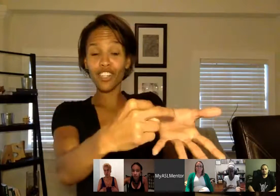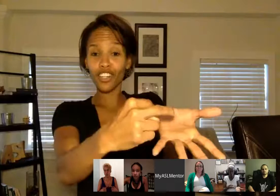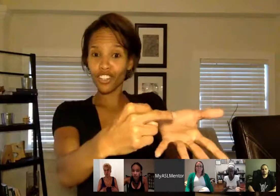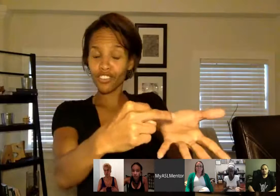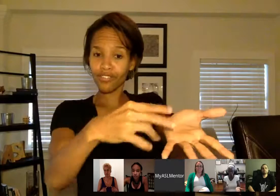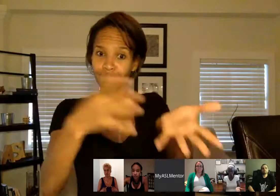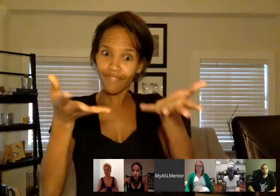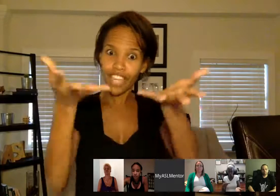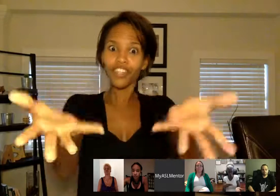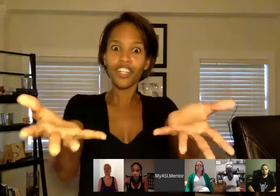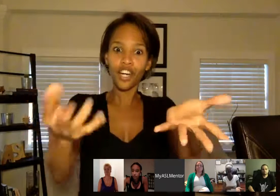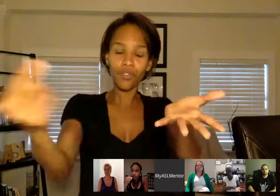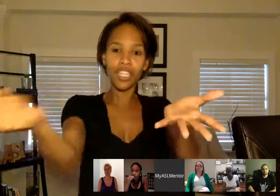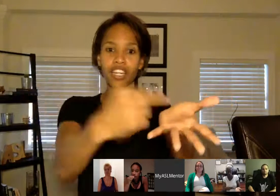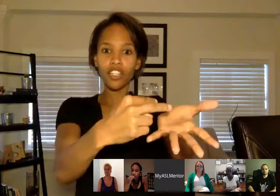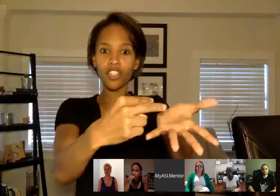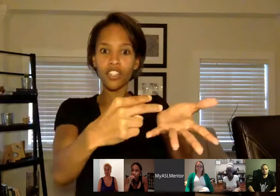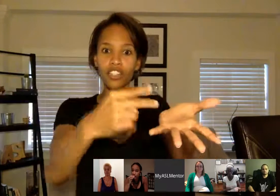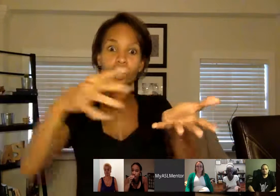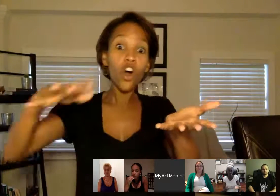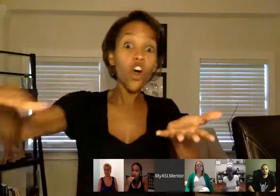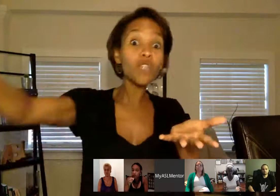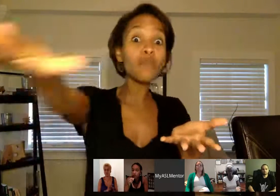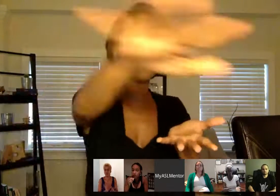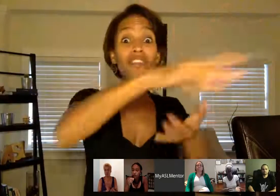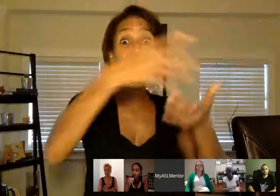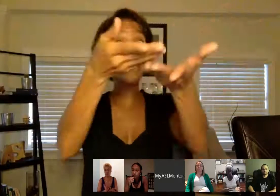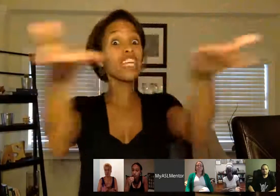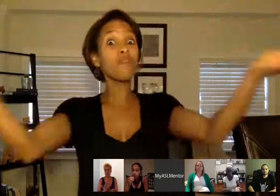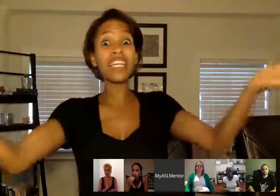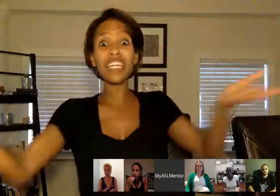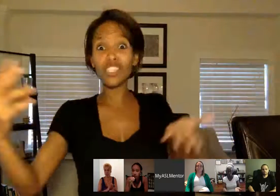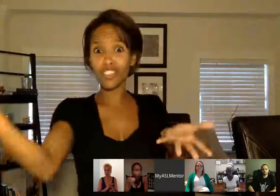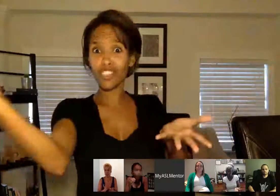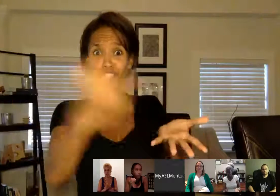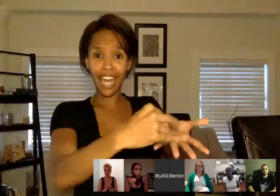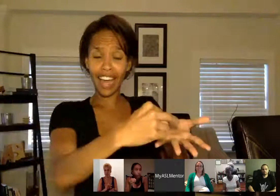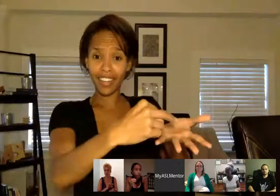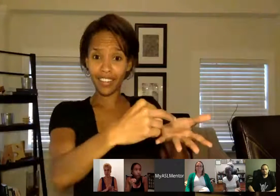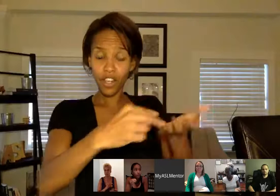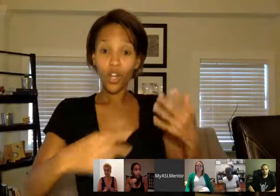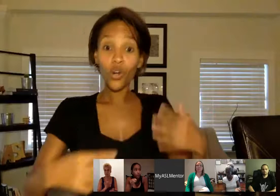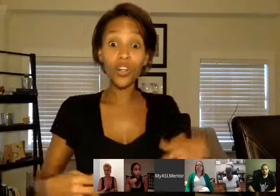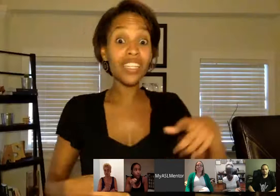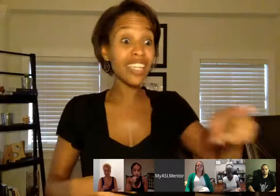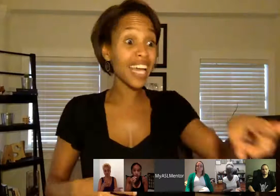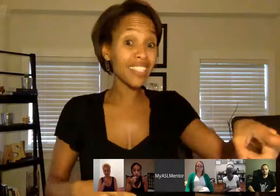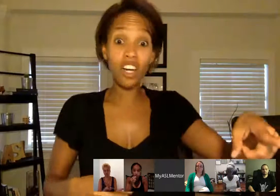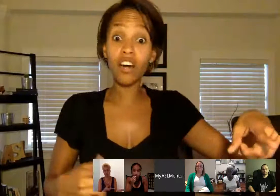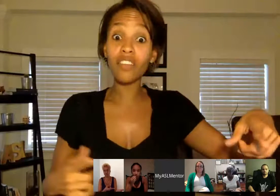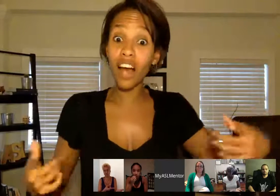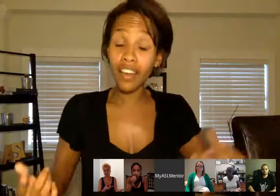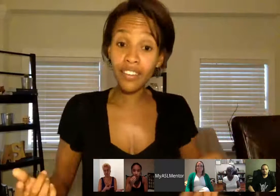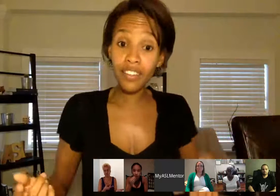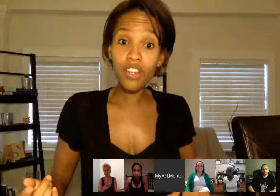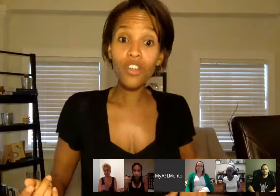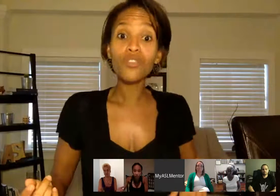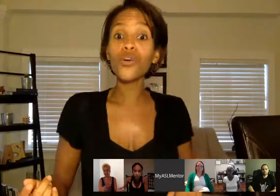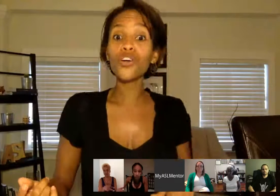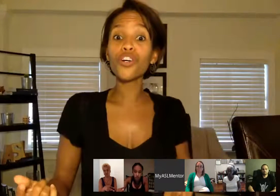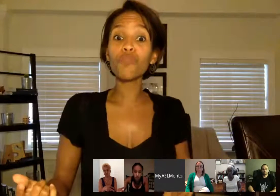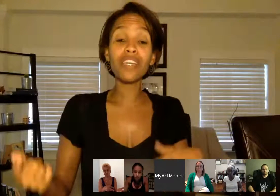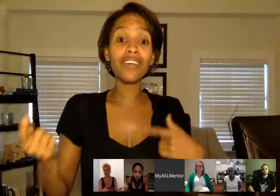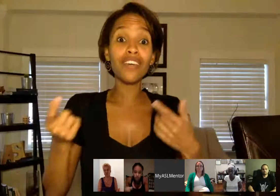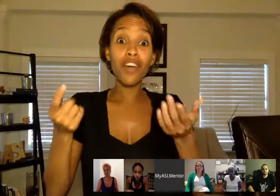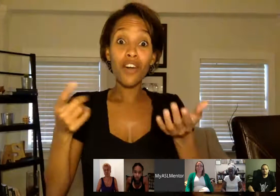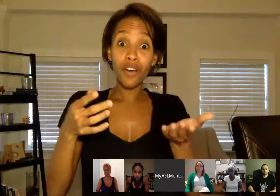Take a look. There you go. Take a look. All the people out there, anybody can just look at it. Or in this case, it's online. So